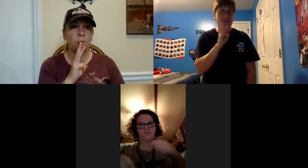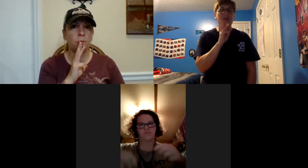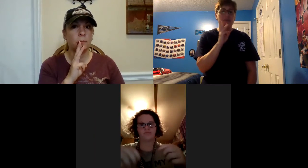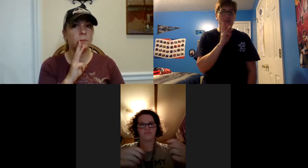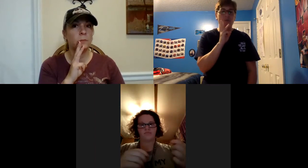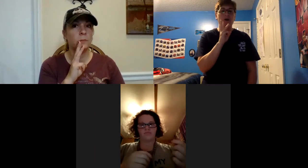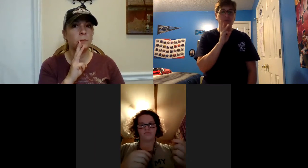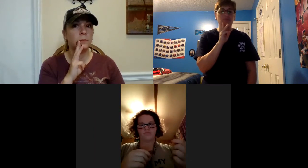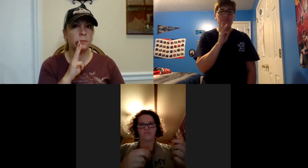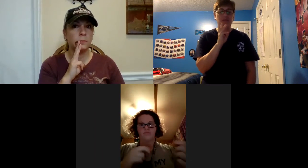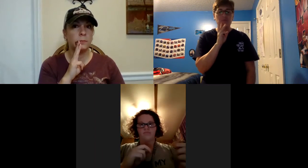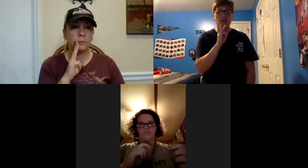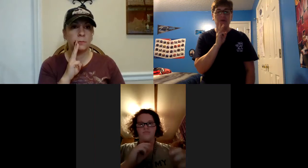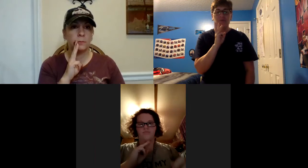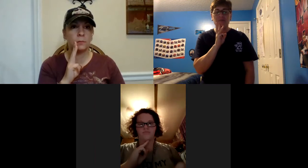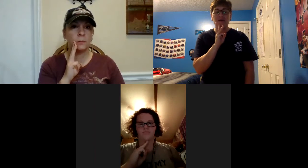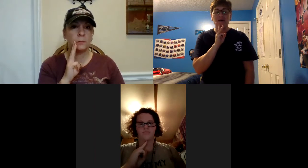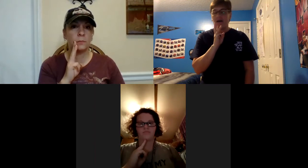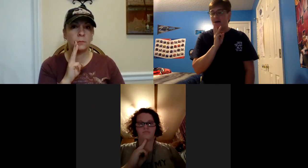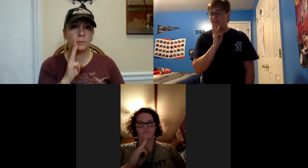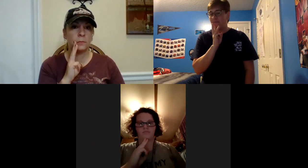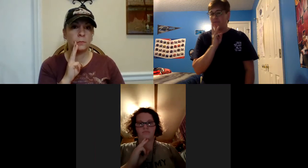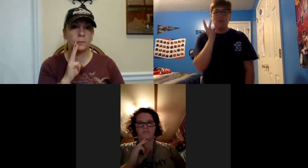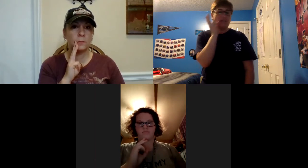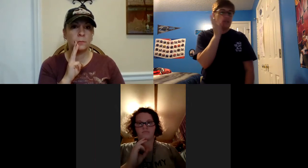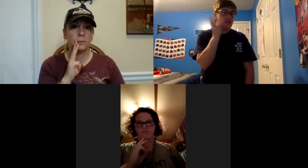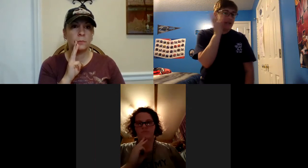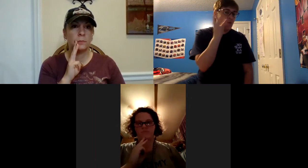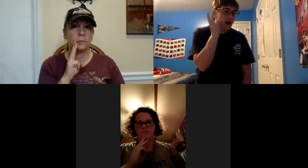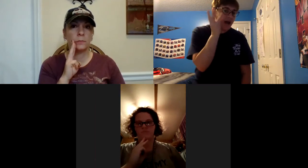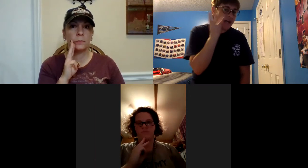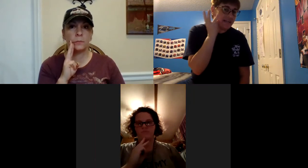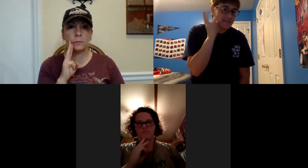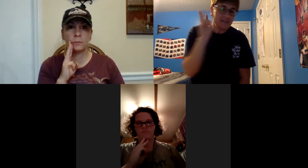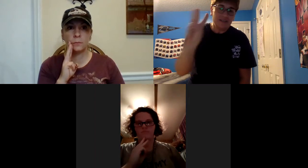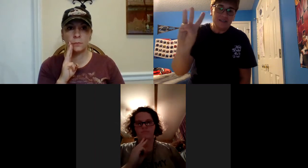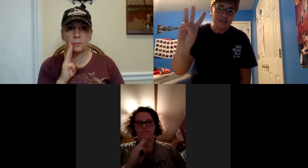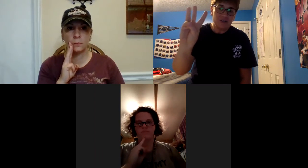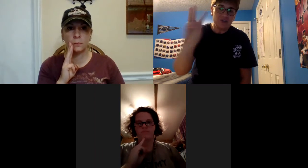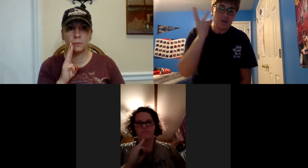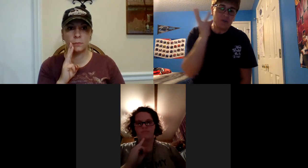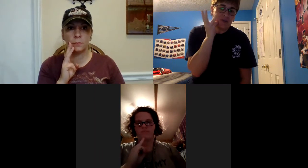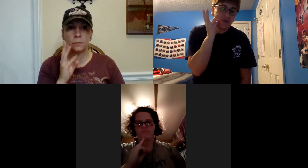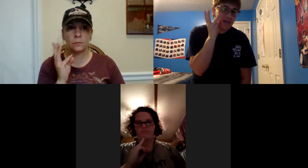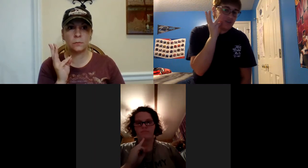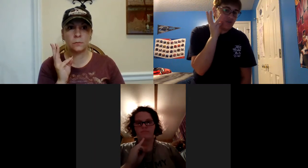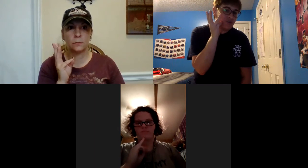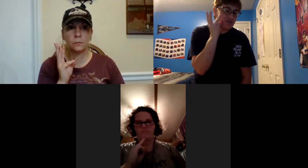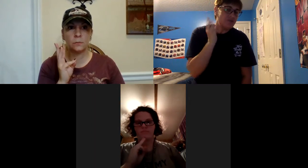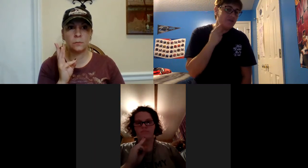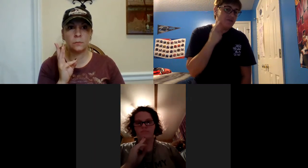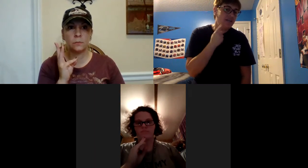chin. Yep, and water. Yep, water. And then we said like wine is your W at